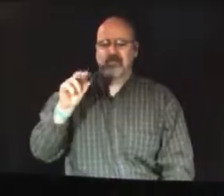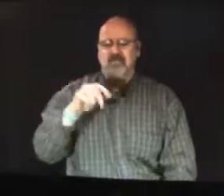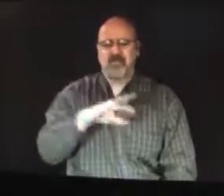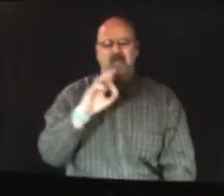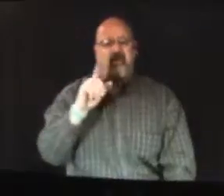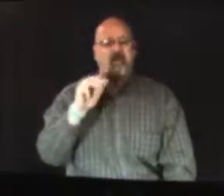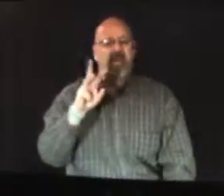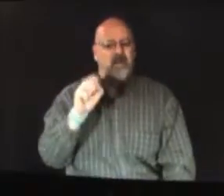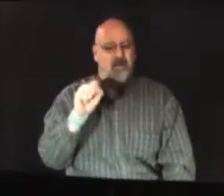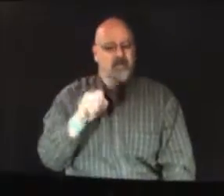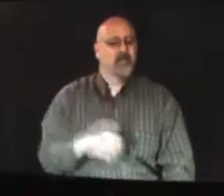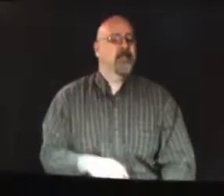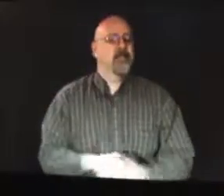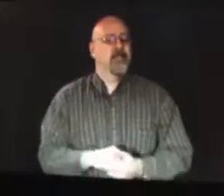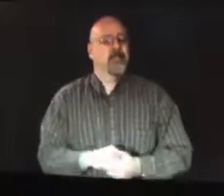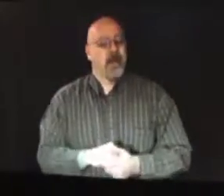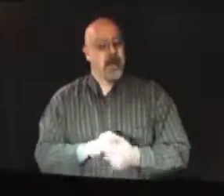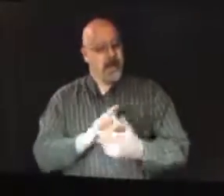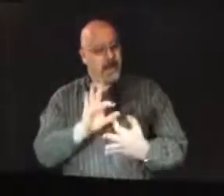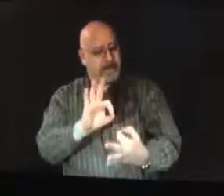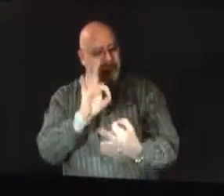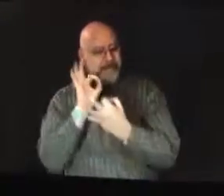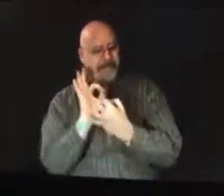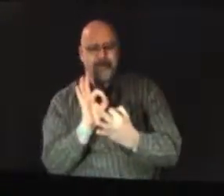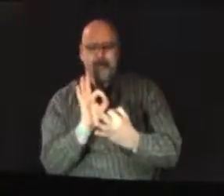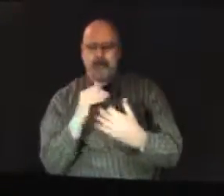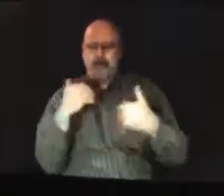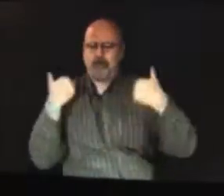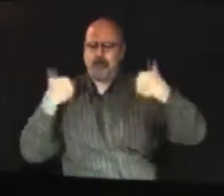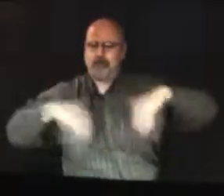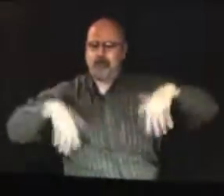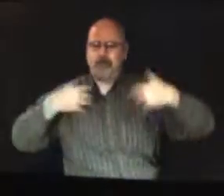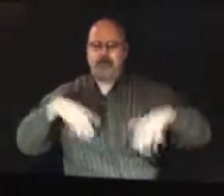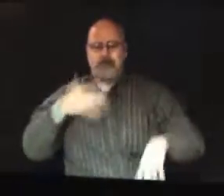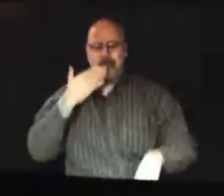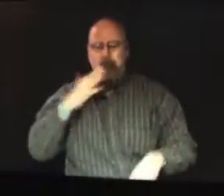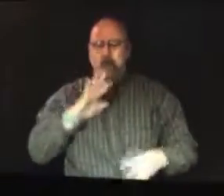English is not perfect, and they have the flaws.